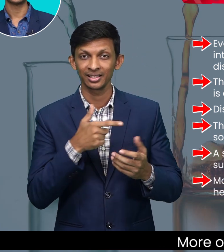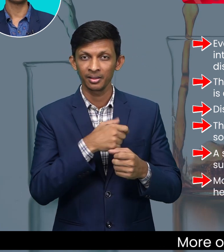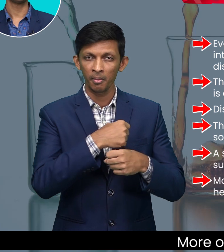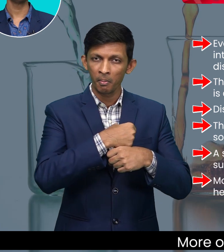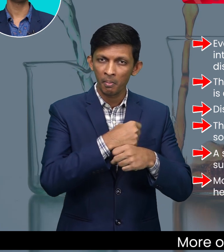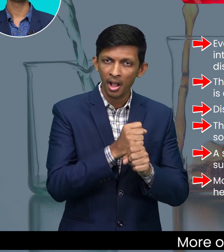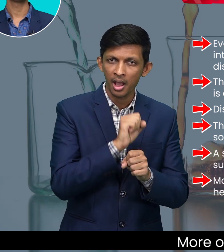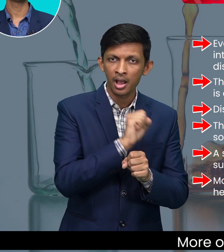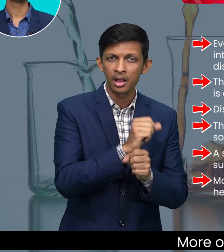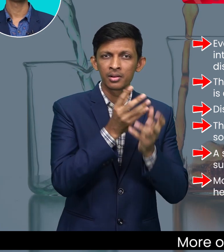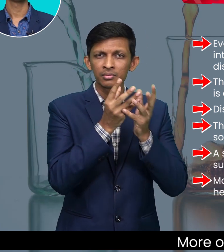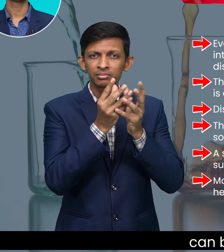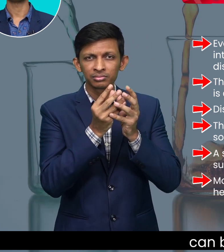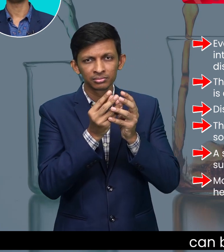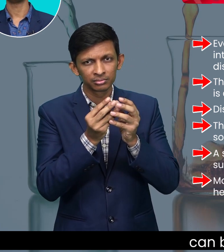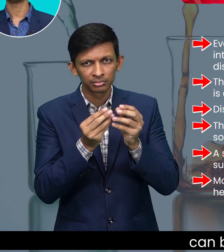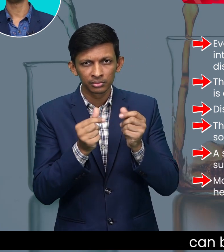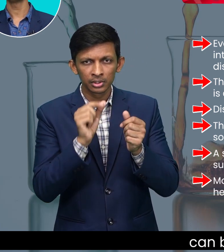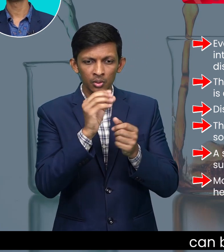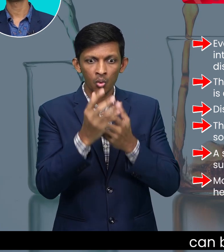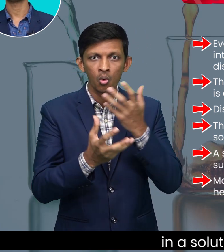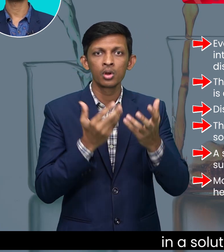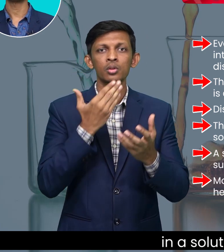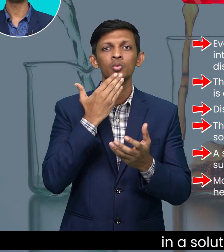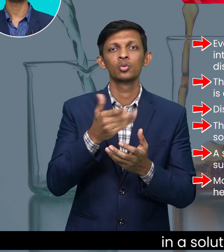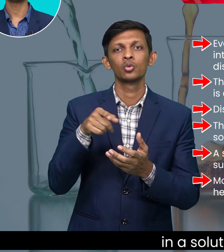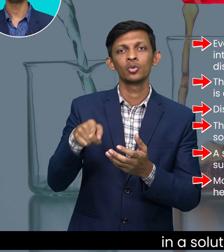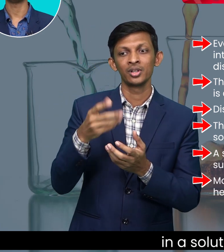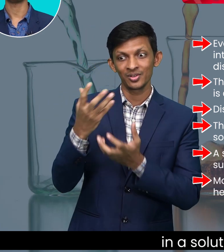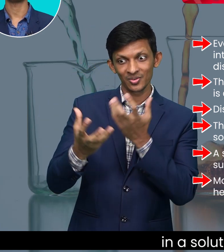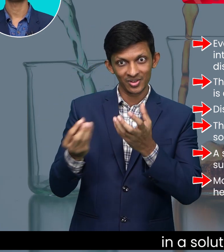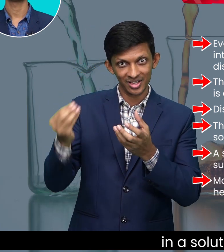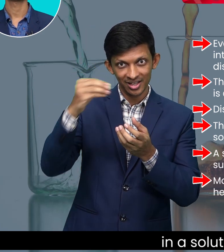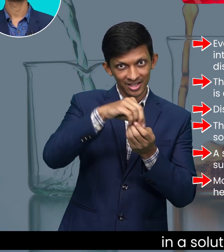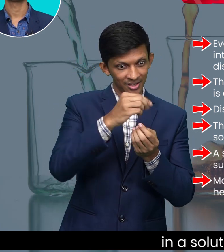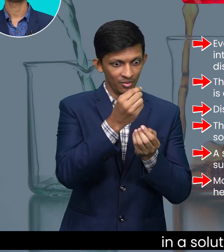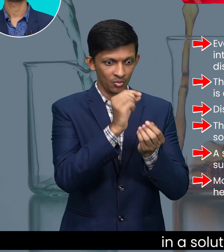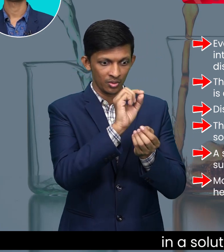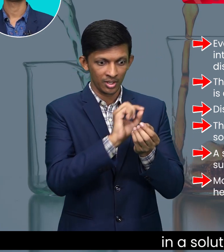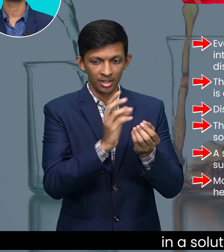More of a substance can be dissolved in a solution by heating it.